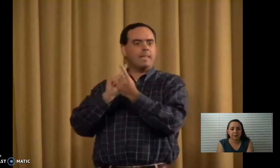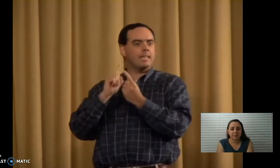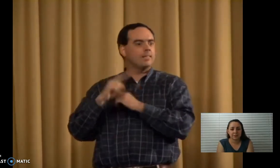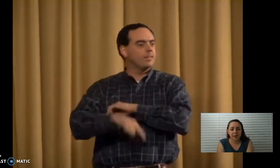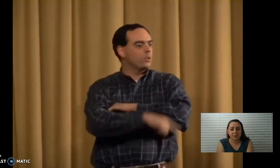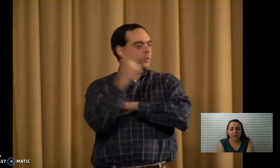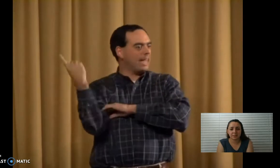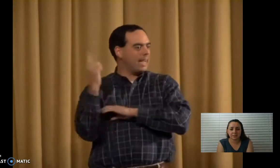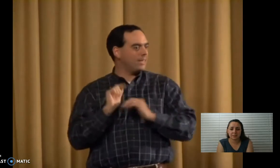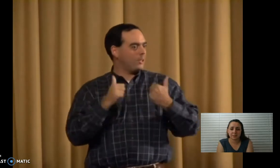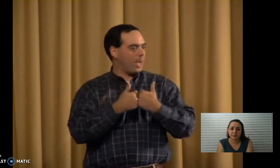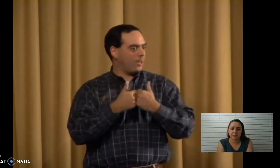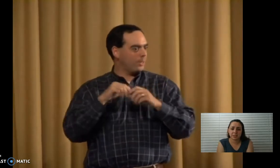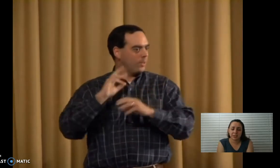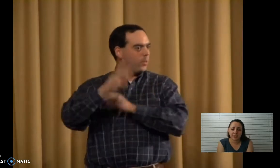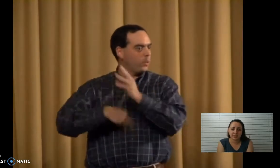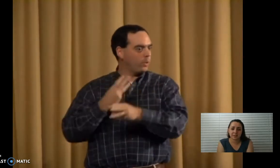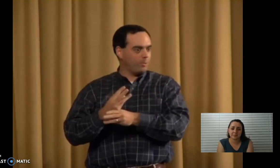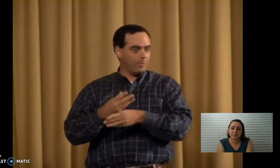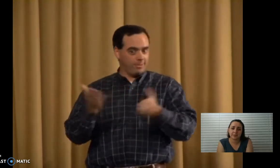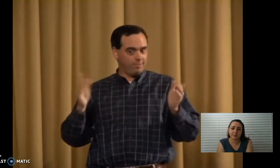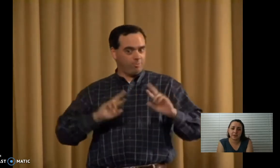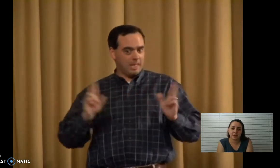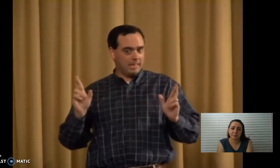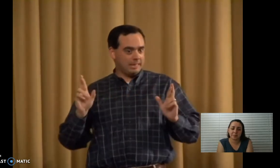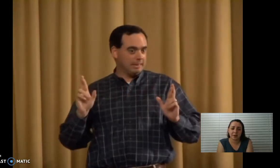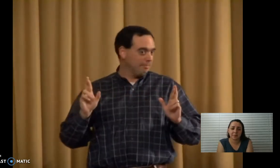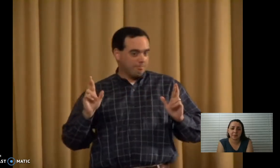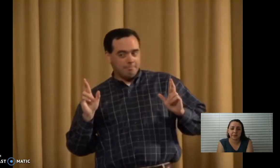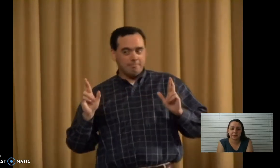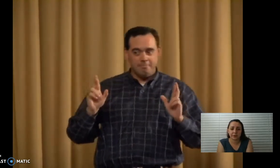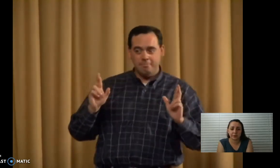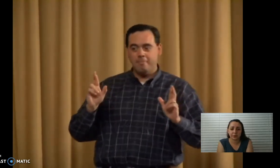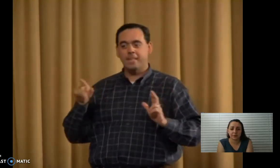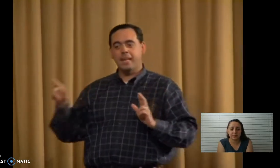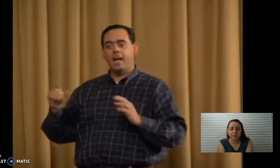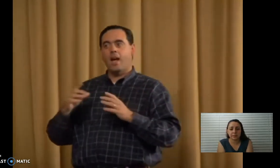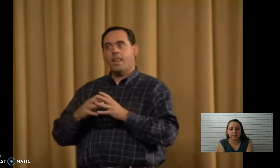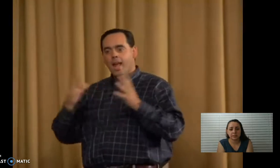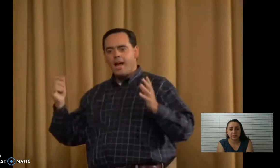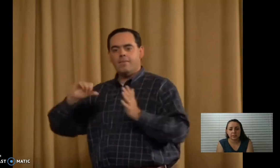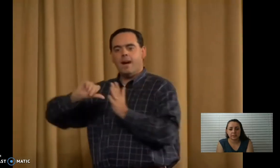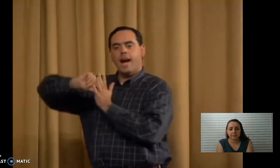If you look at the educational system, the traditional education system, you know, are they preparing people for the real world?